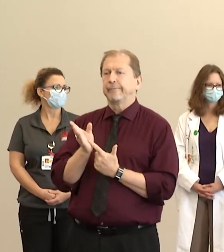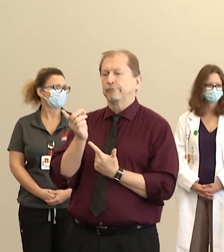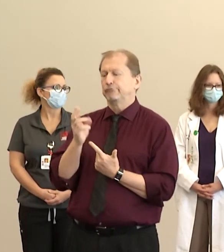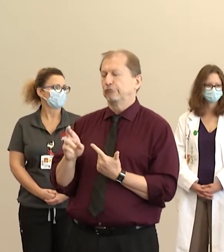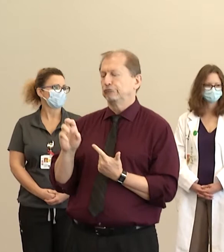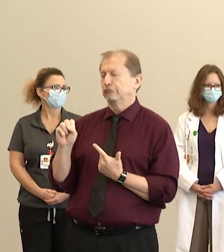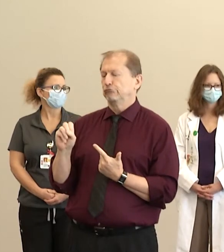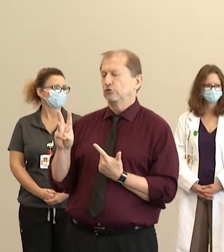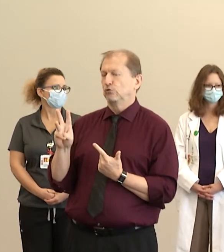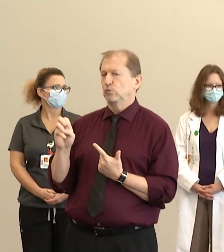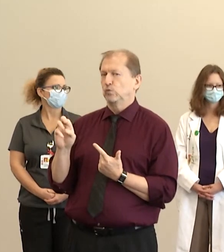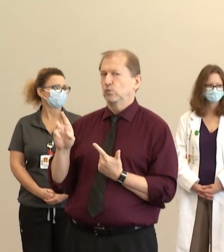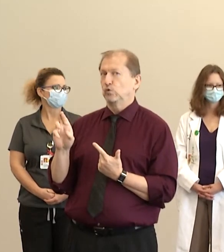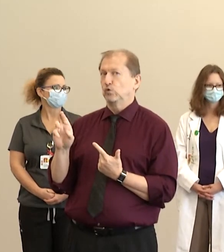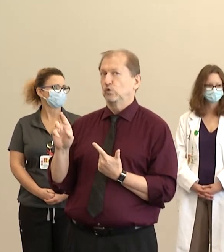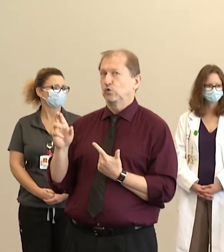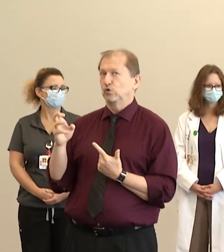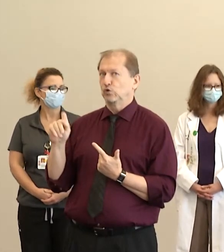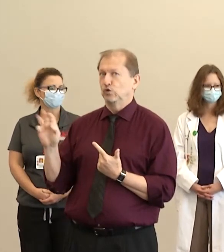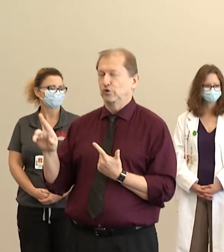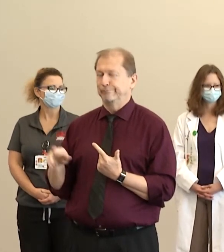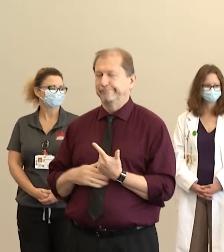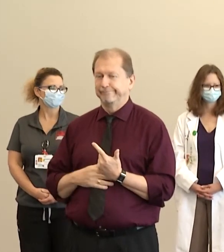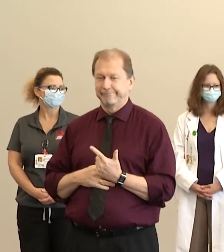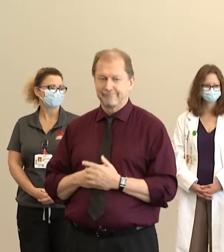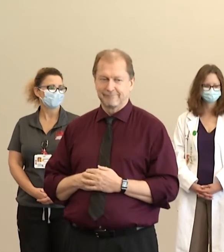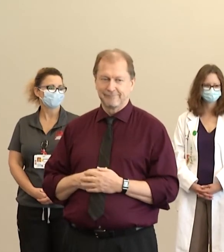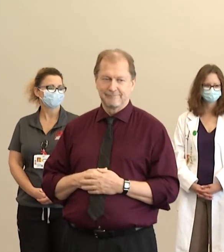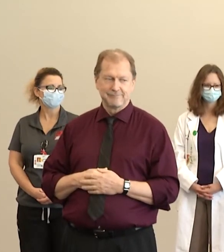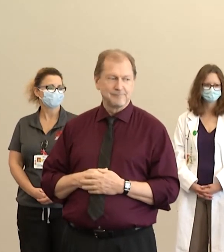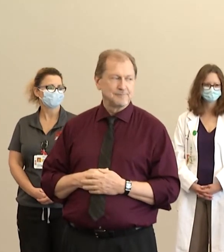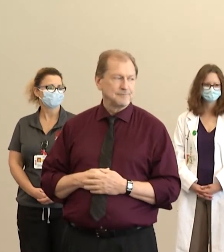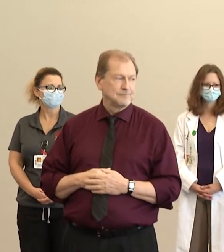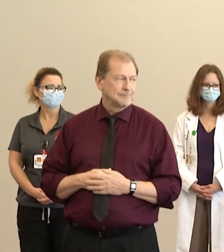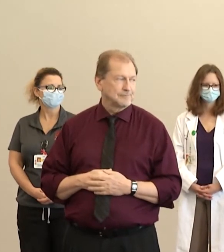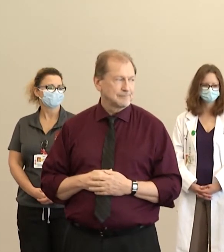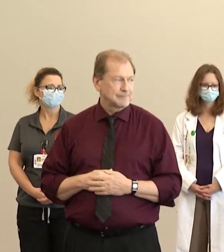Okay. There you go.